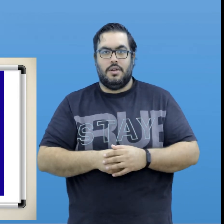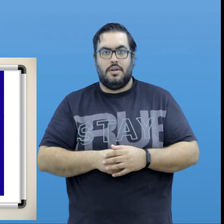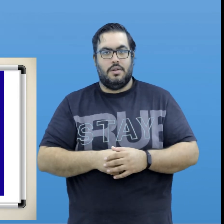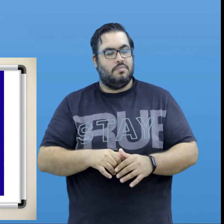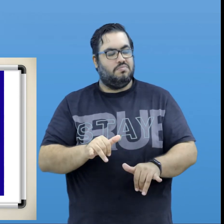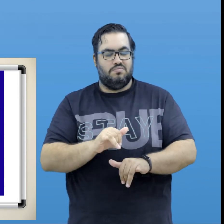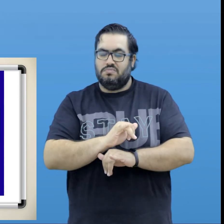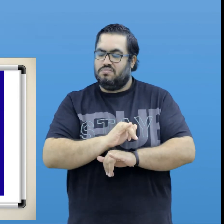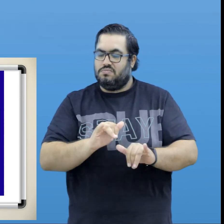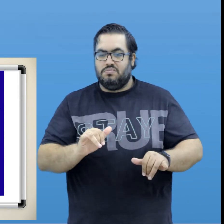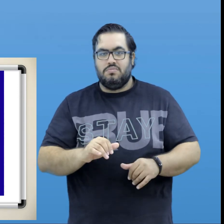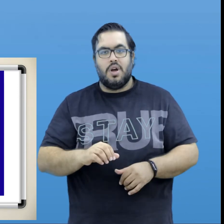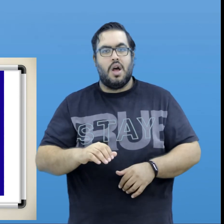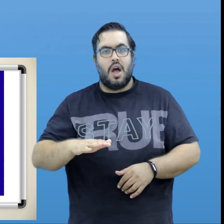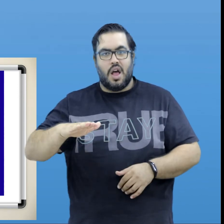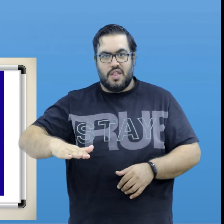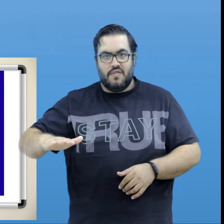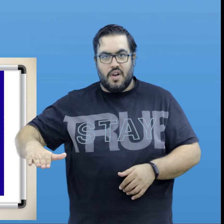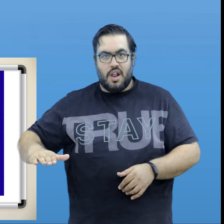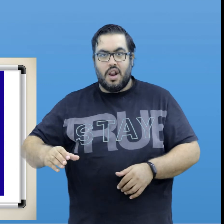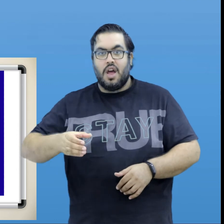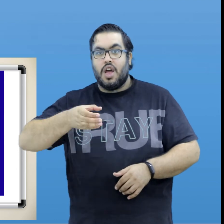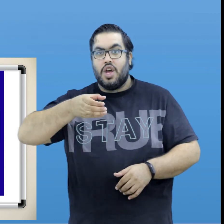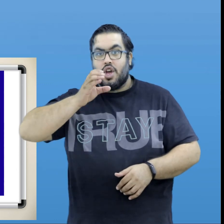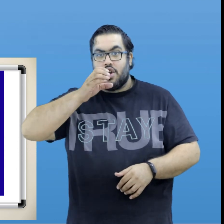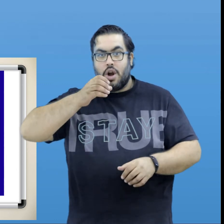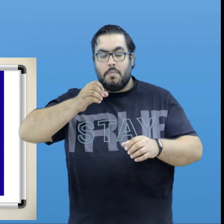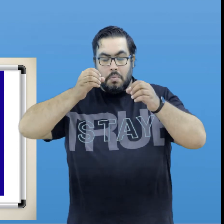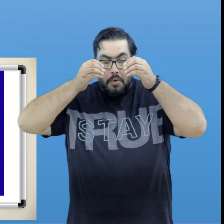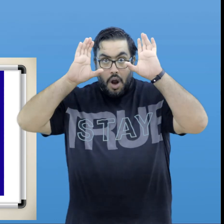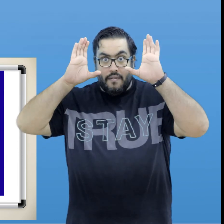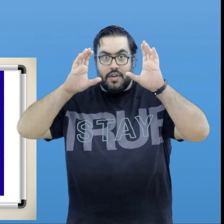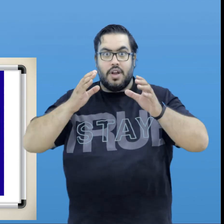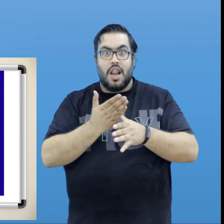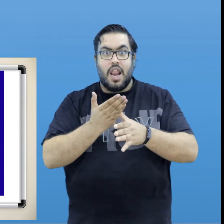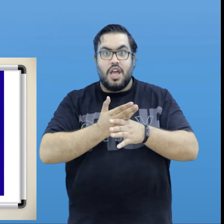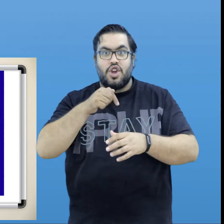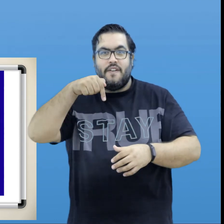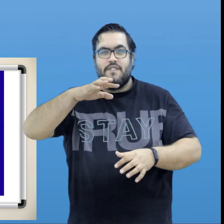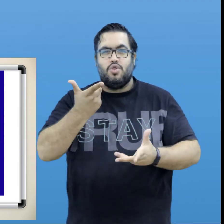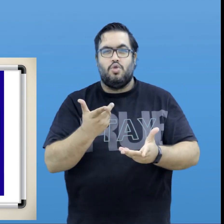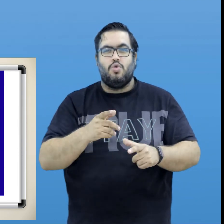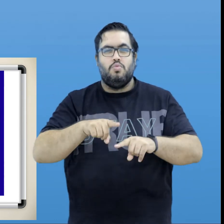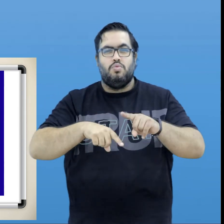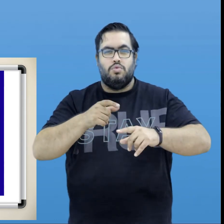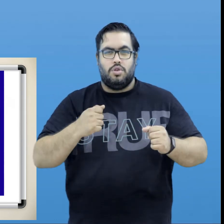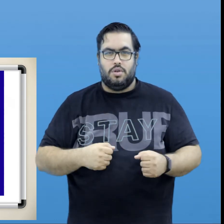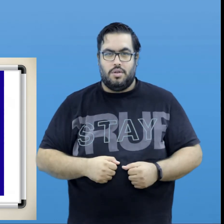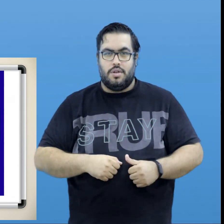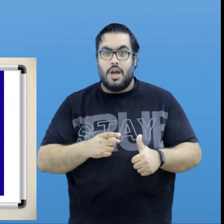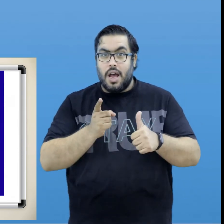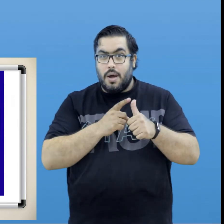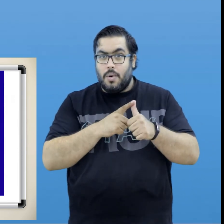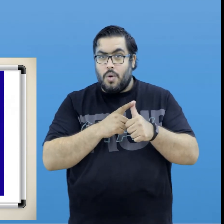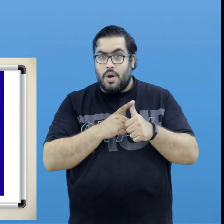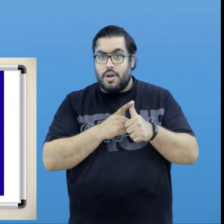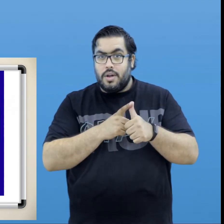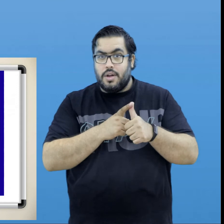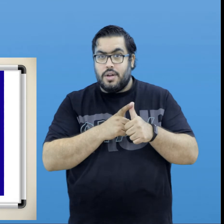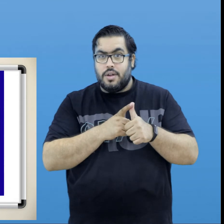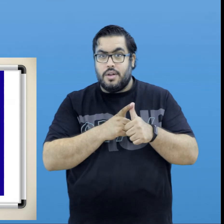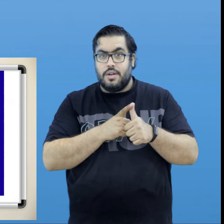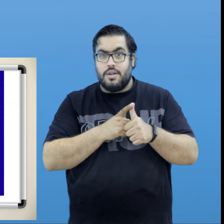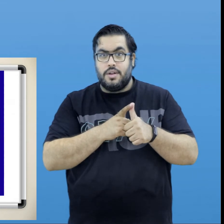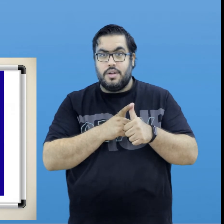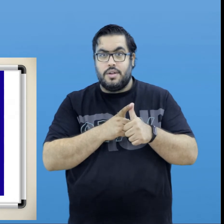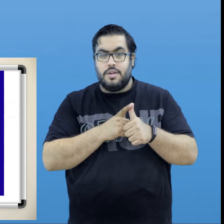good for children to have a lot of coffee. It is full of blank, which makes them awake all at night.